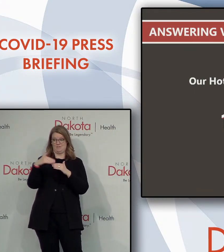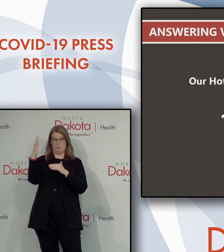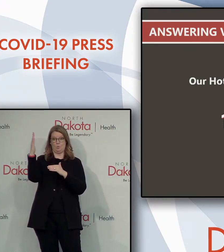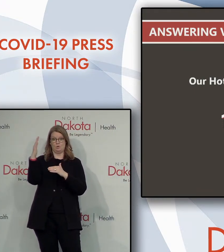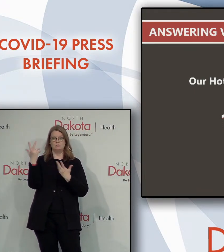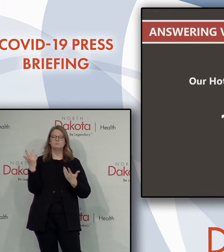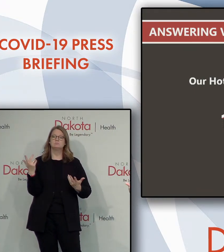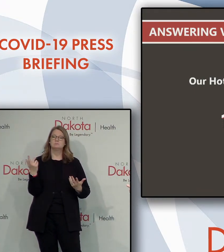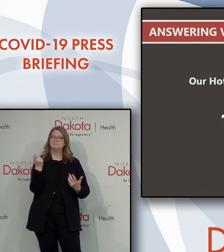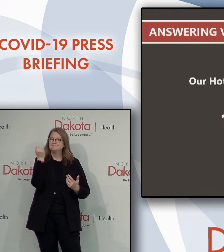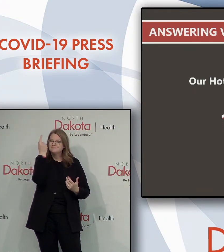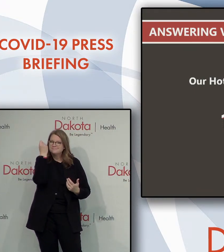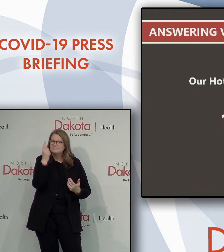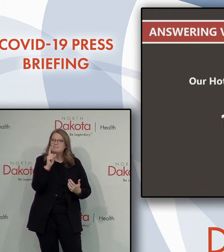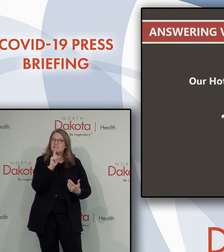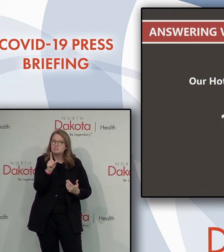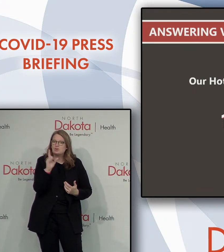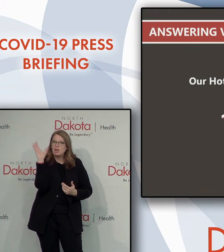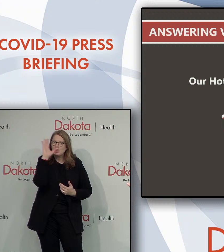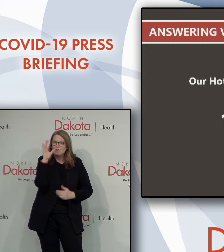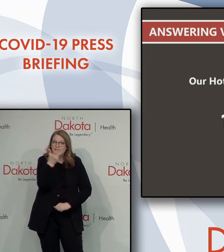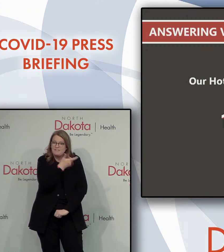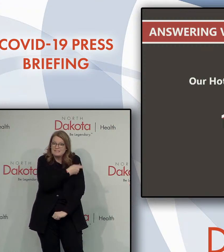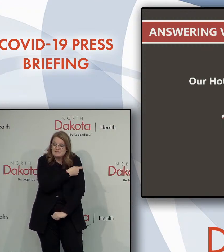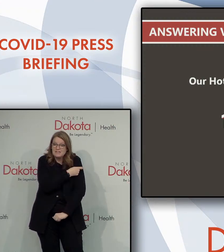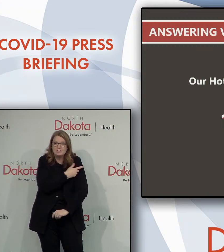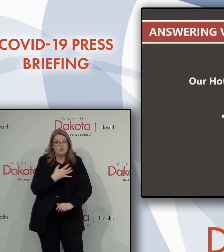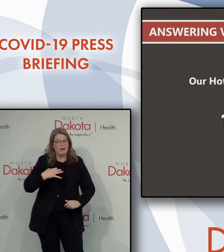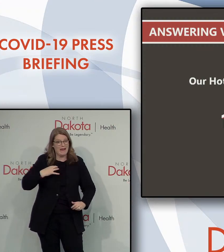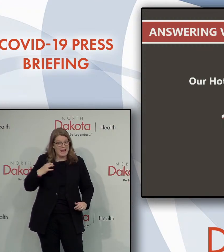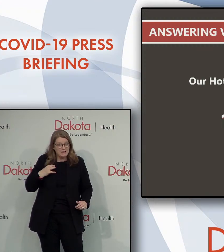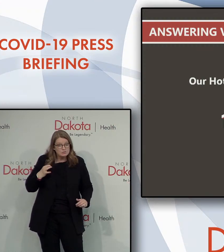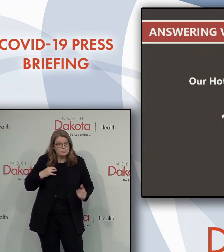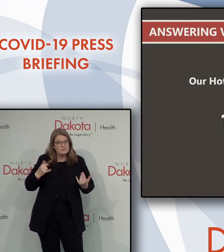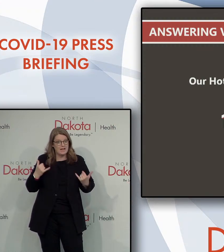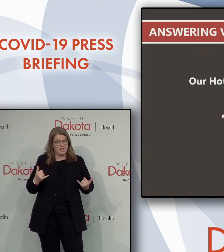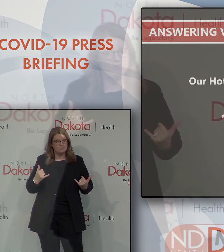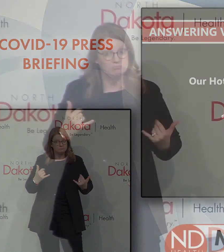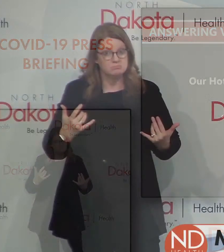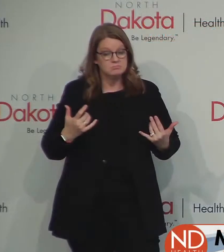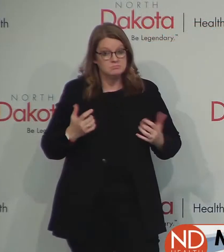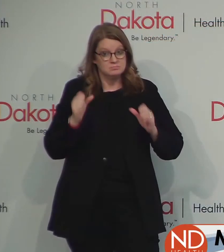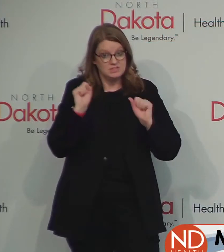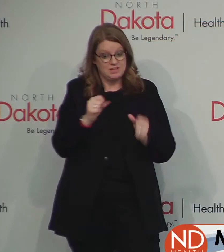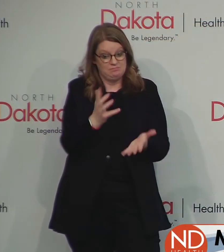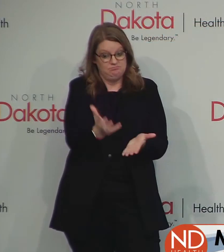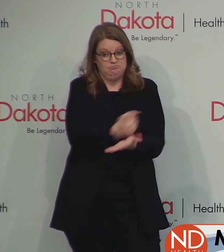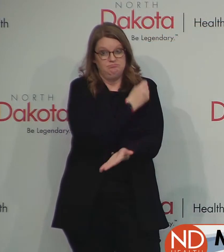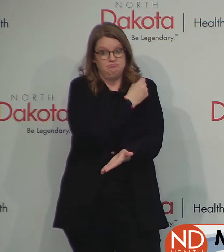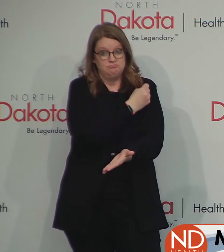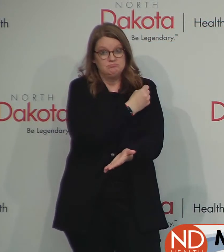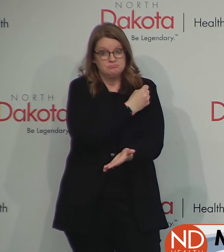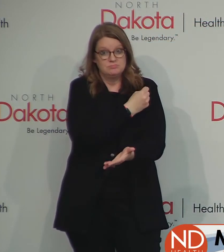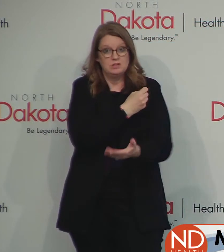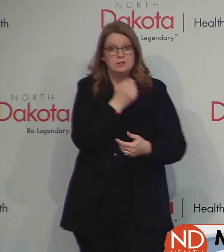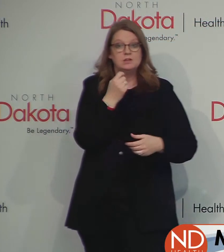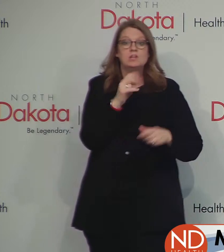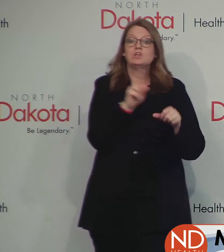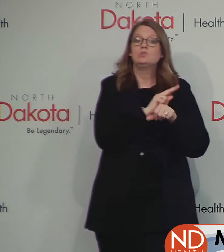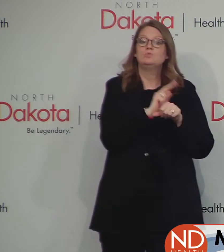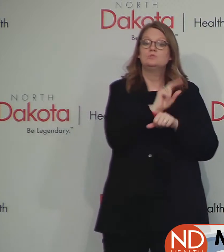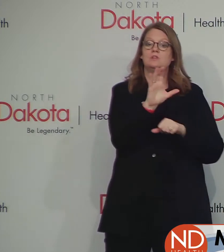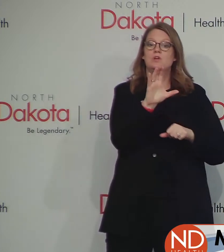please make sure you're looking for a vaccine now, you're eligible for a vaccine now, and use our COVID locator or call our